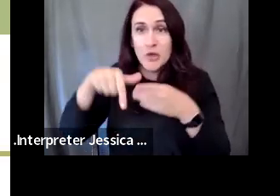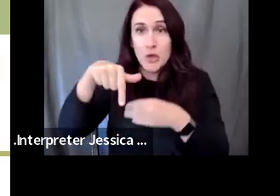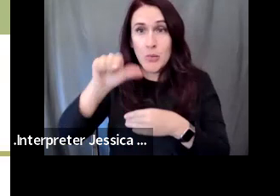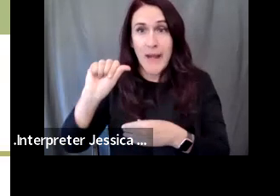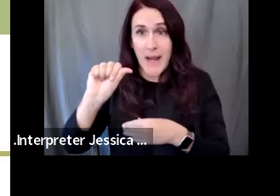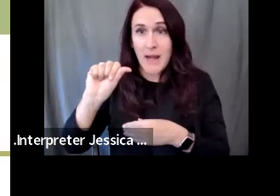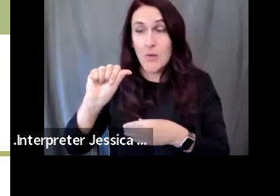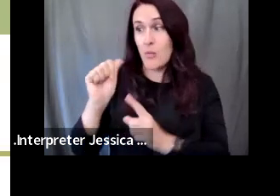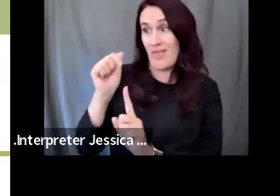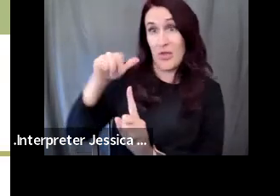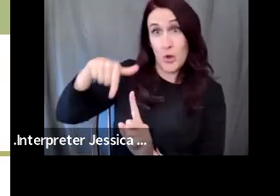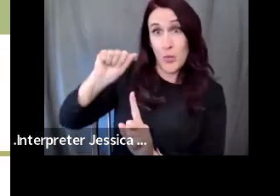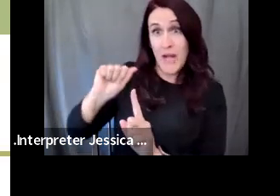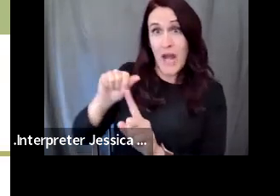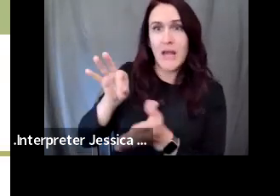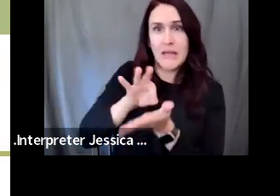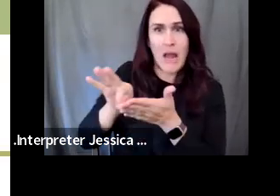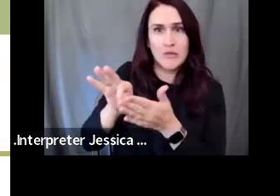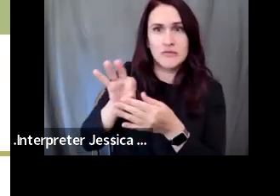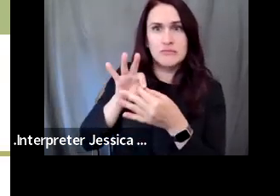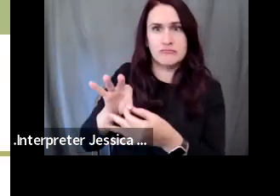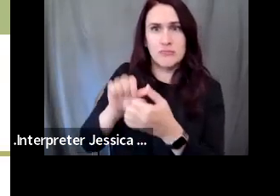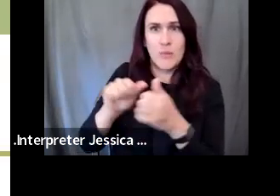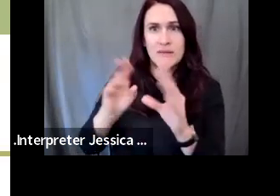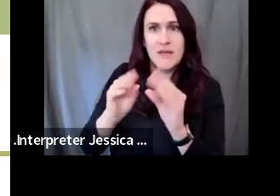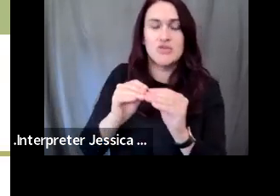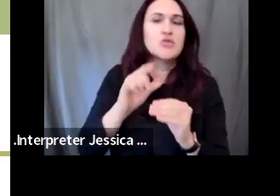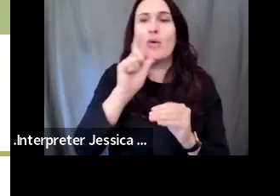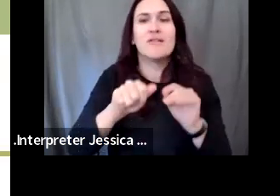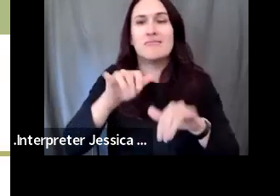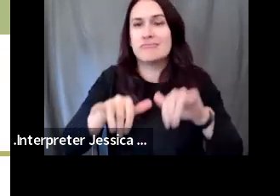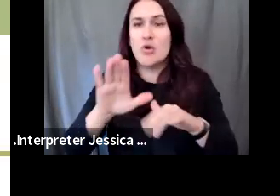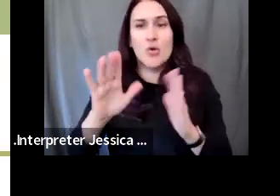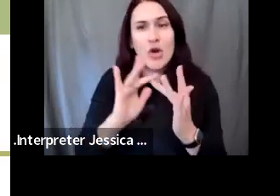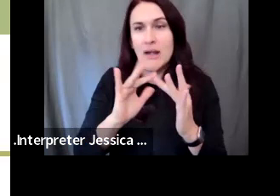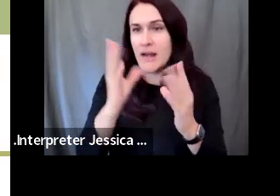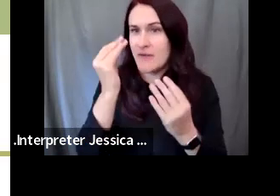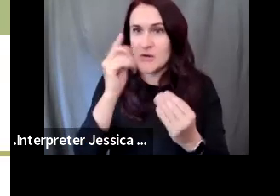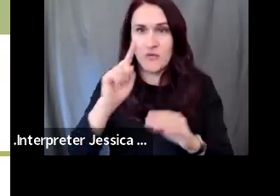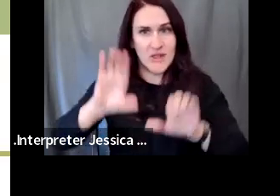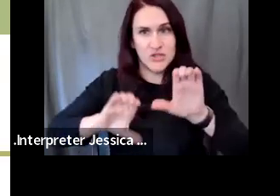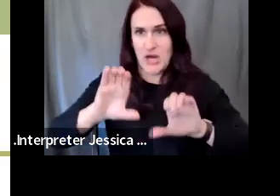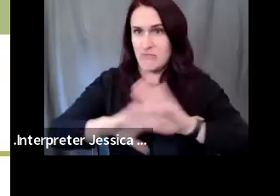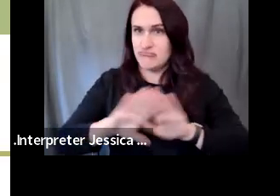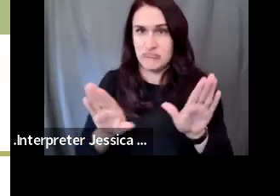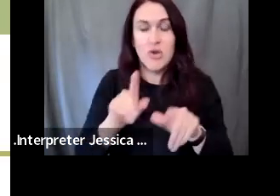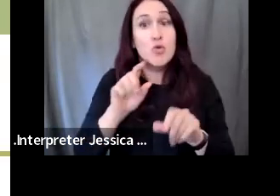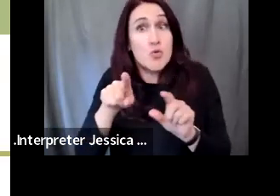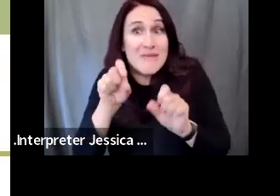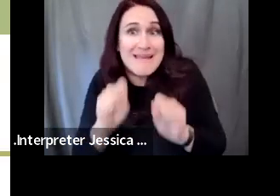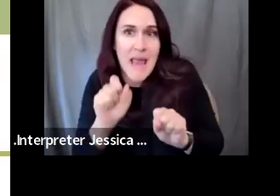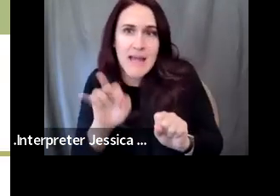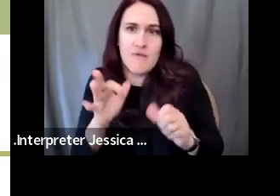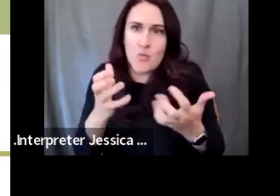as that counts as part of the session. You do not have to enter your contact information in the chat, though you're welcome to if you just